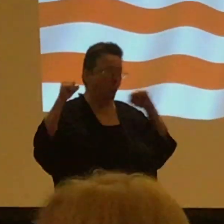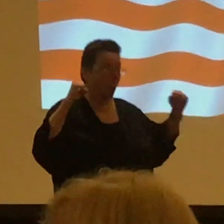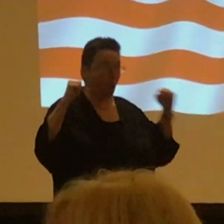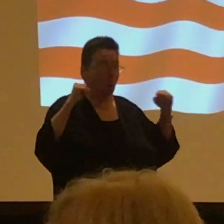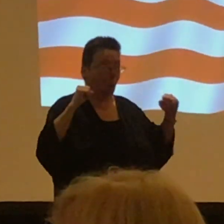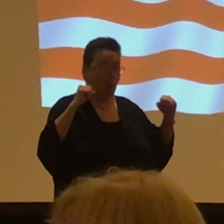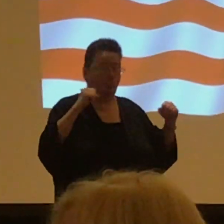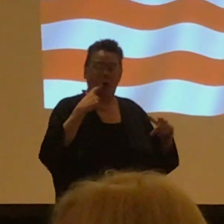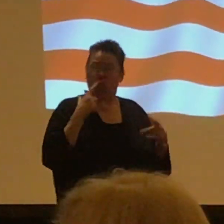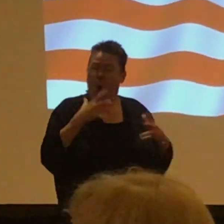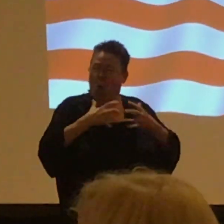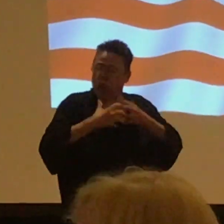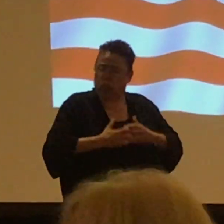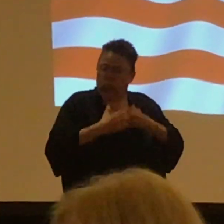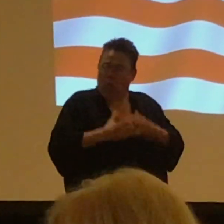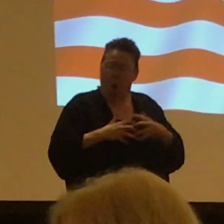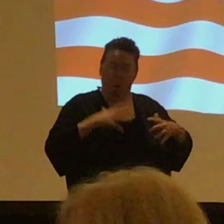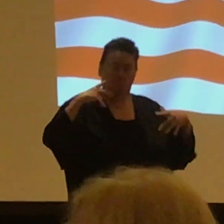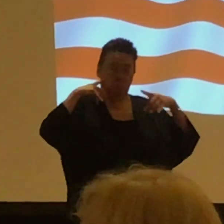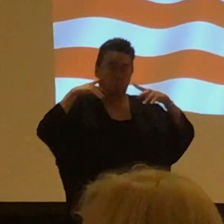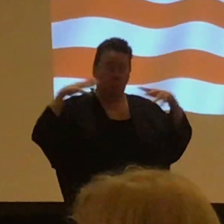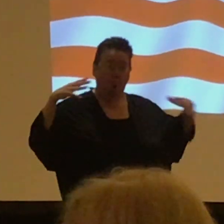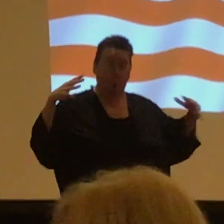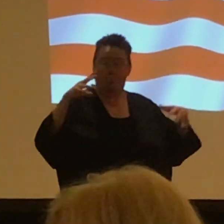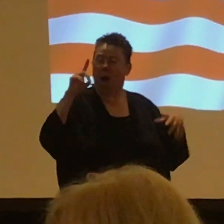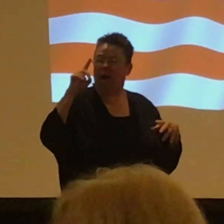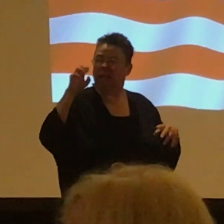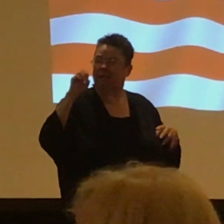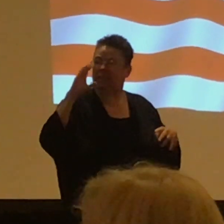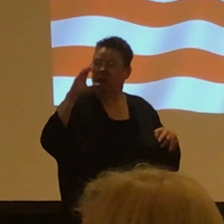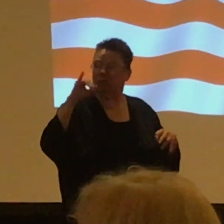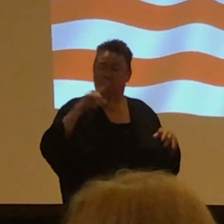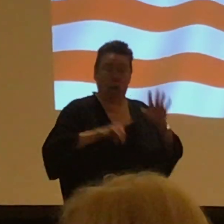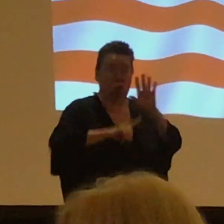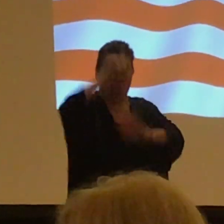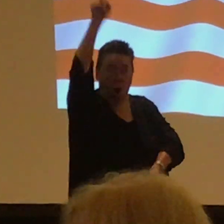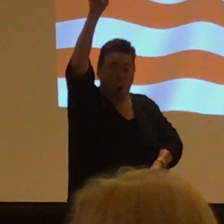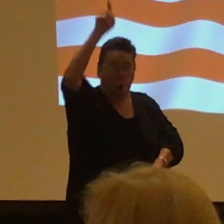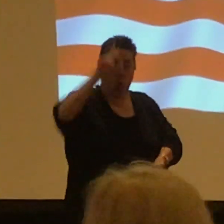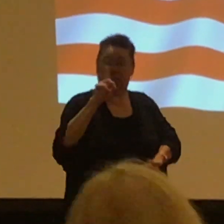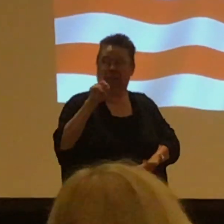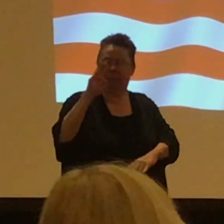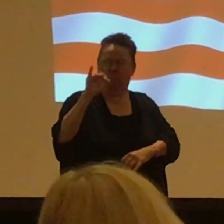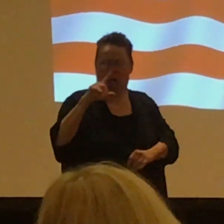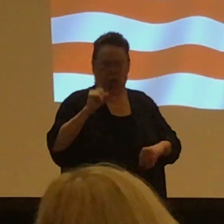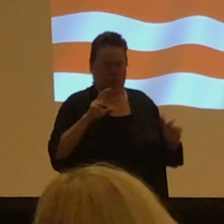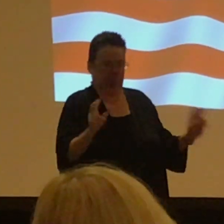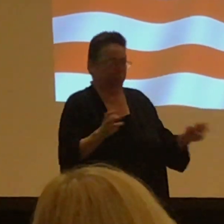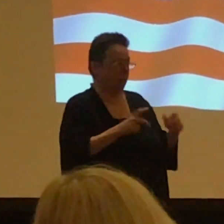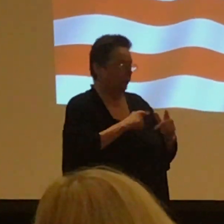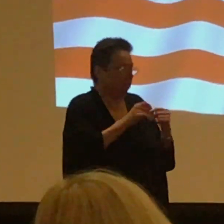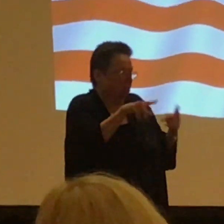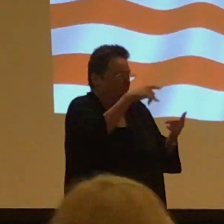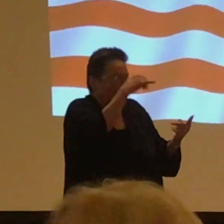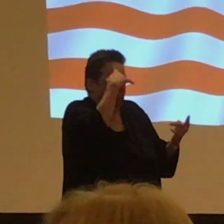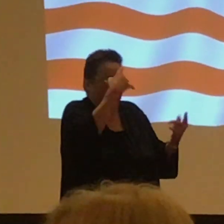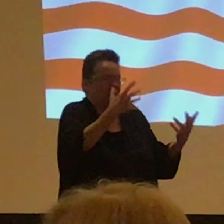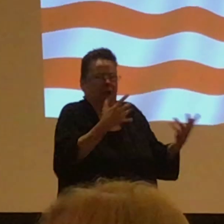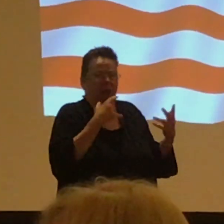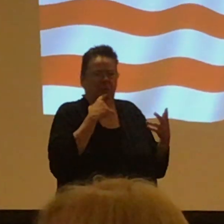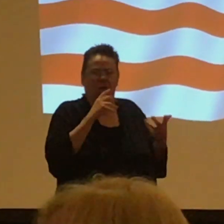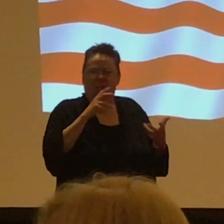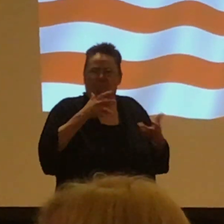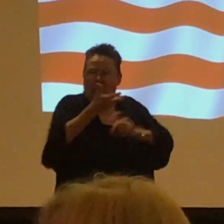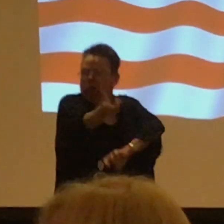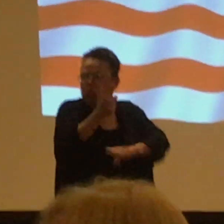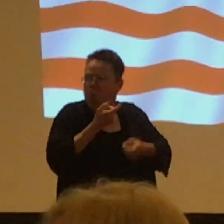tanks. I mean, them D-bells off the chart. And they think that they mess you